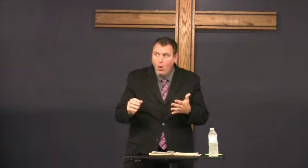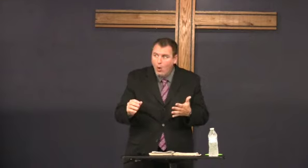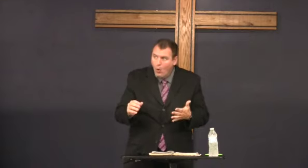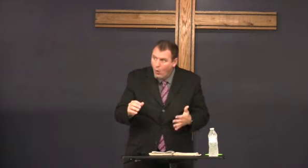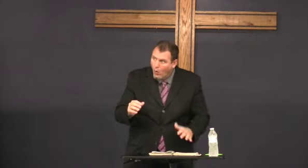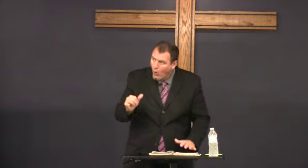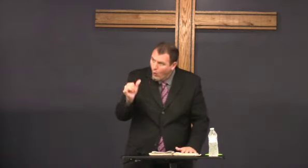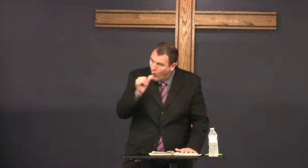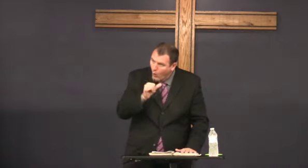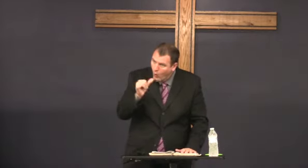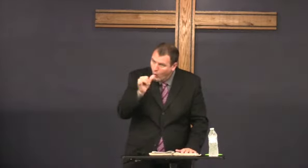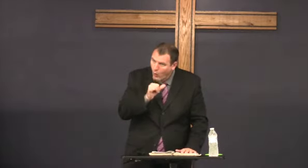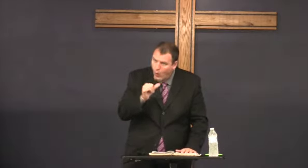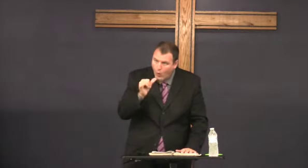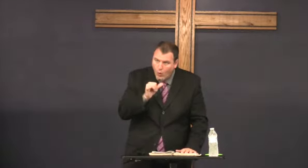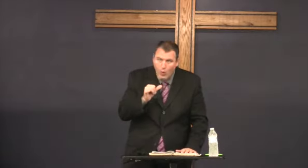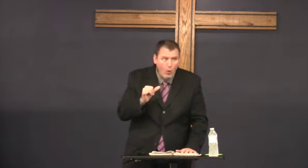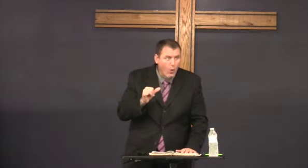$150. Oh boy.